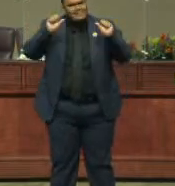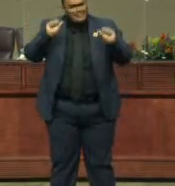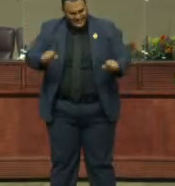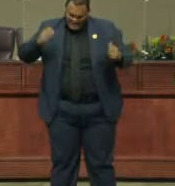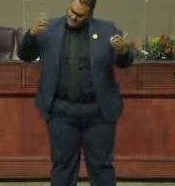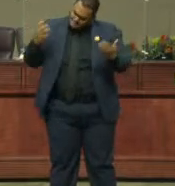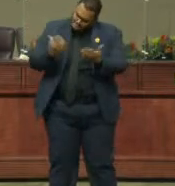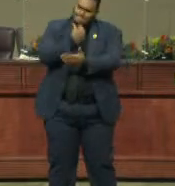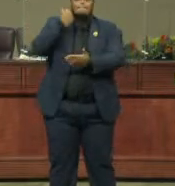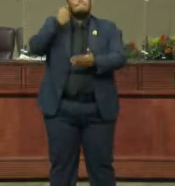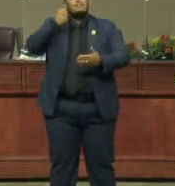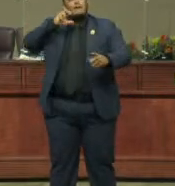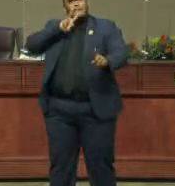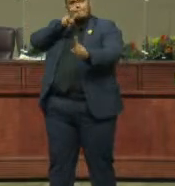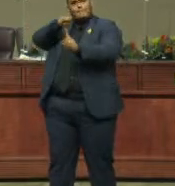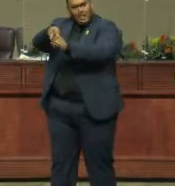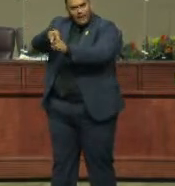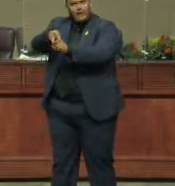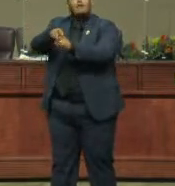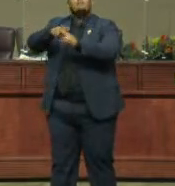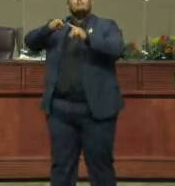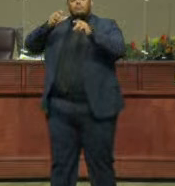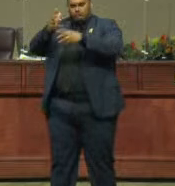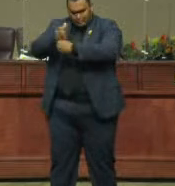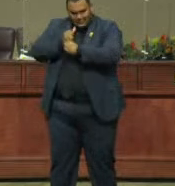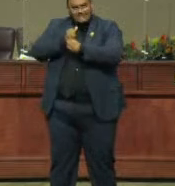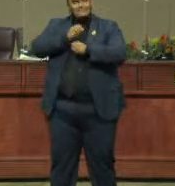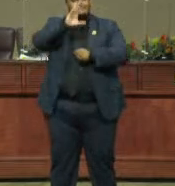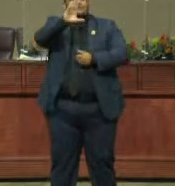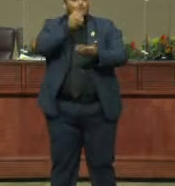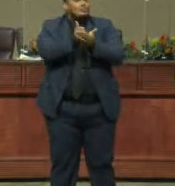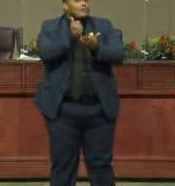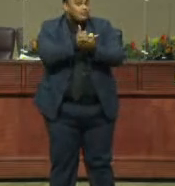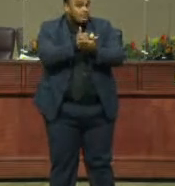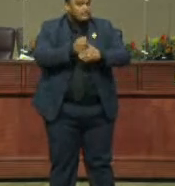to apply to get the assistance that they are looking for.